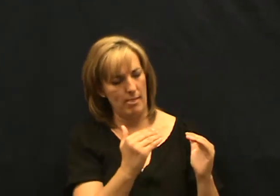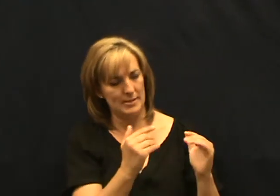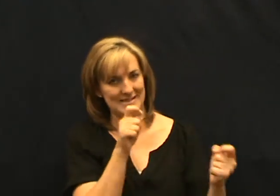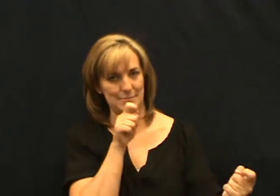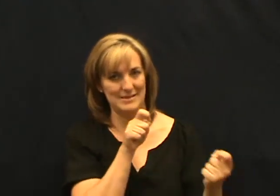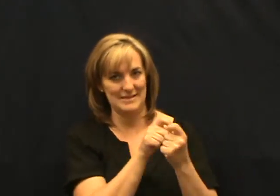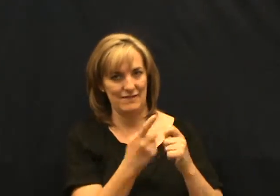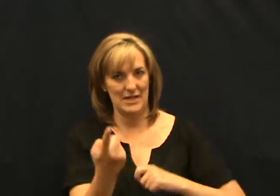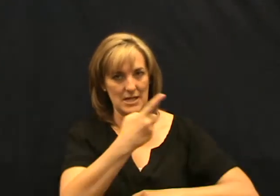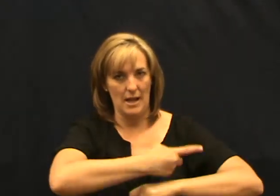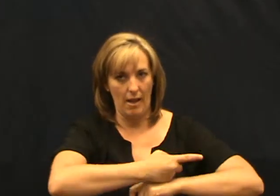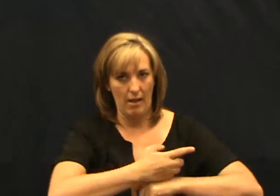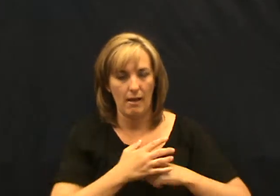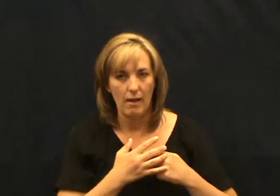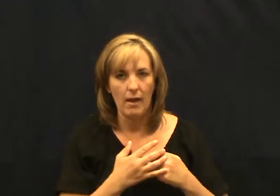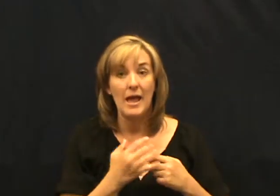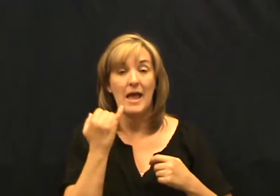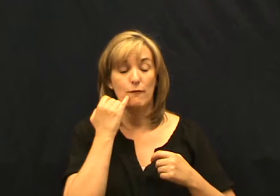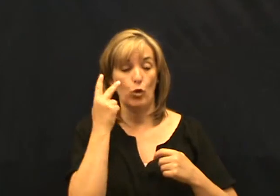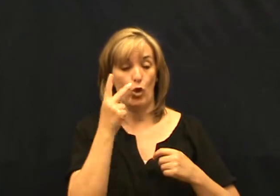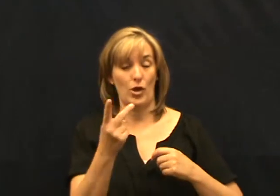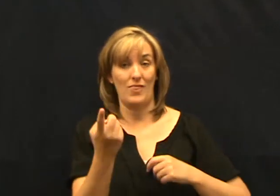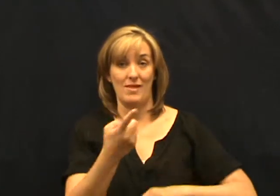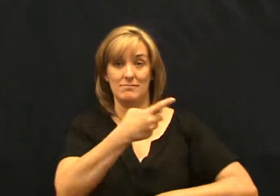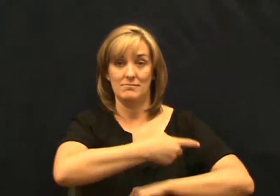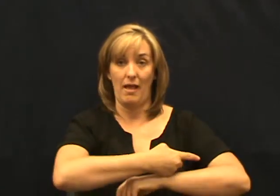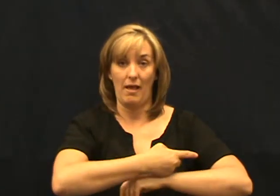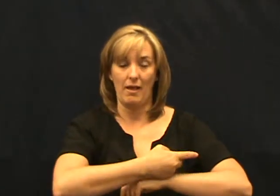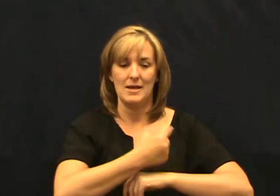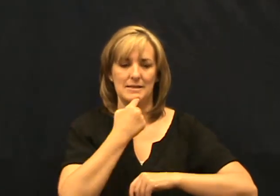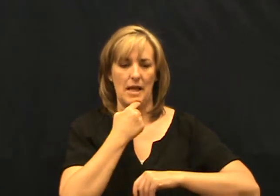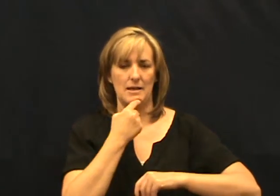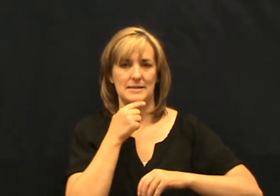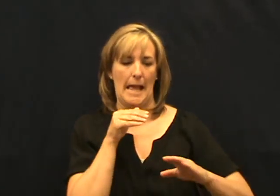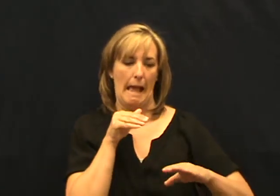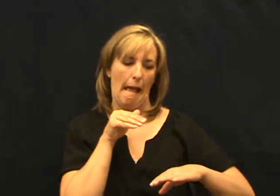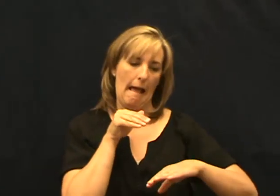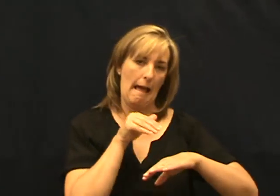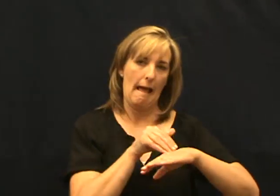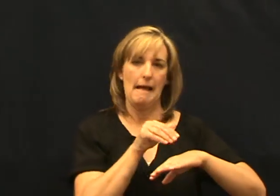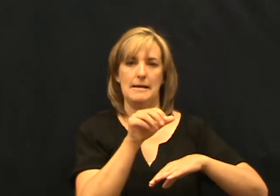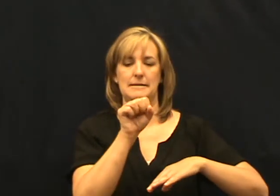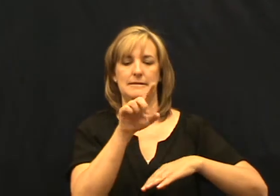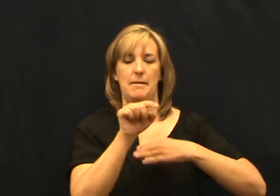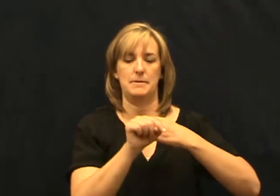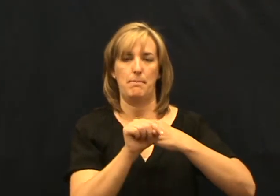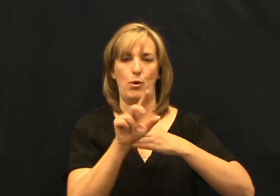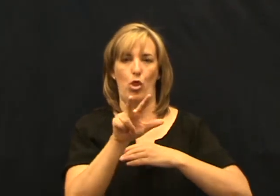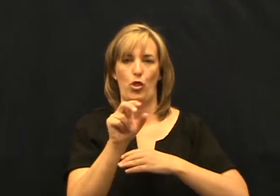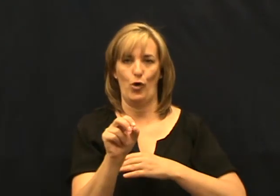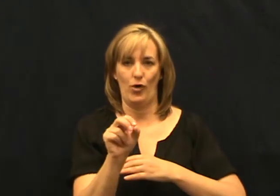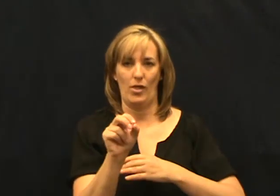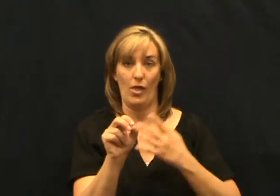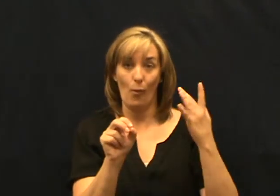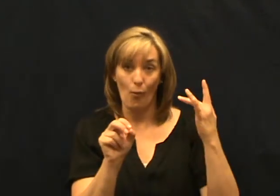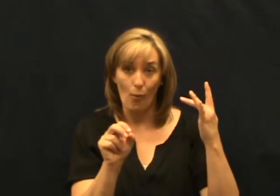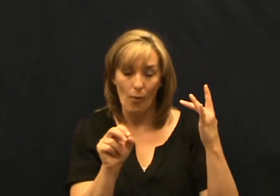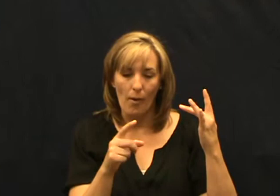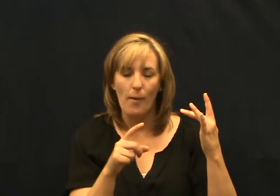that's why if you look at the date line on this, it says at September 30th. That's because as of the end of the day on